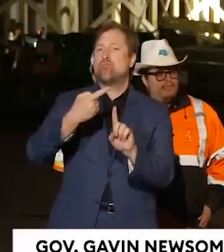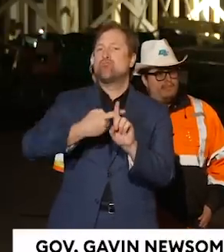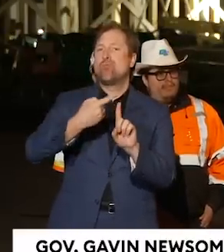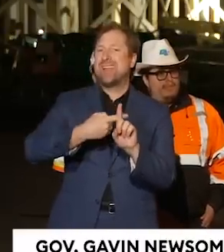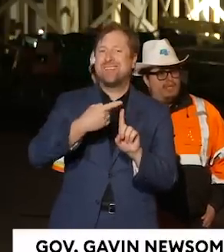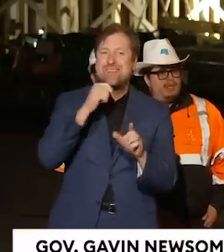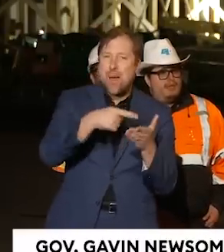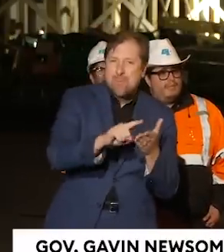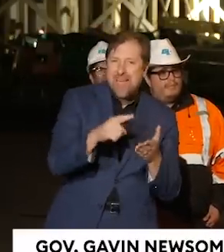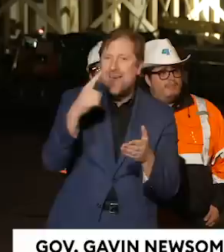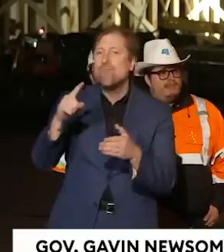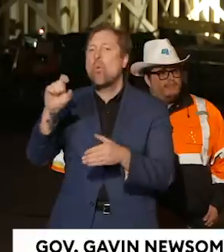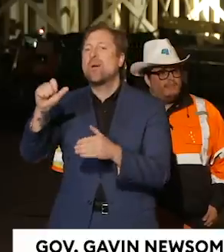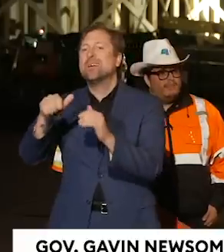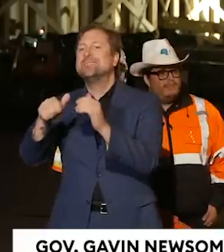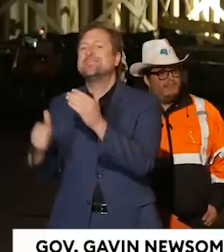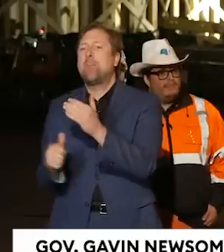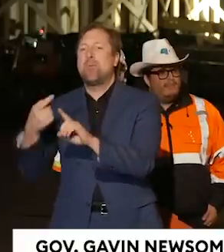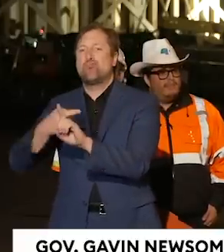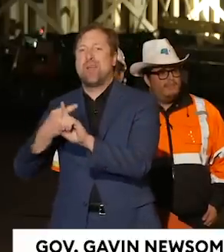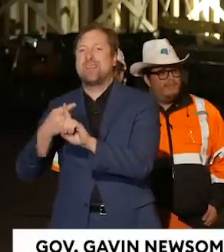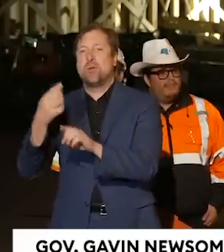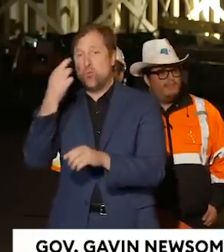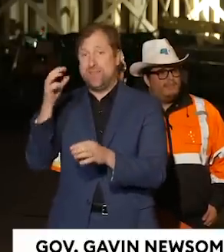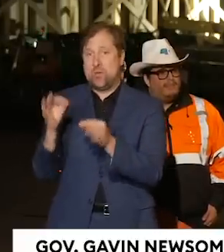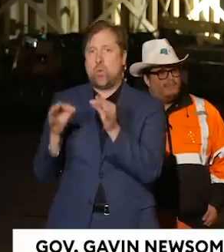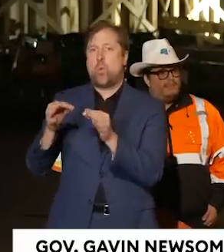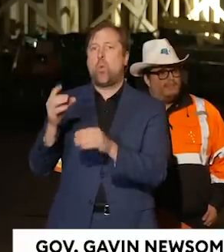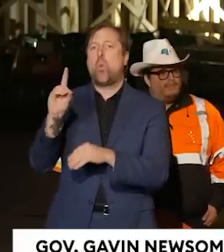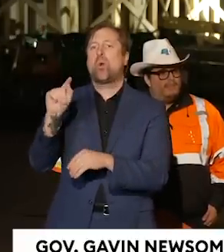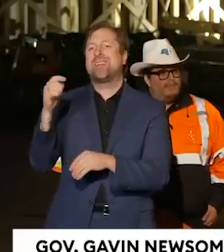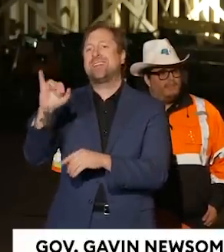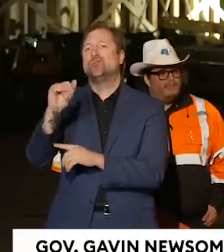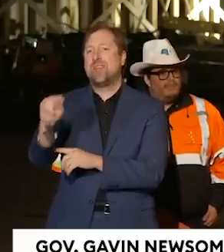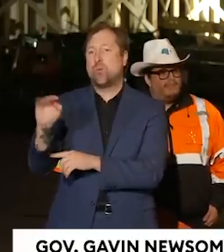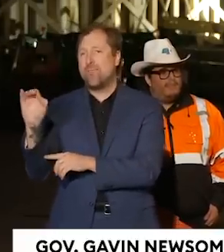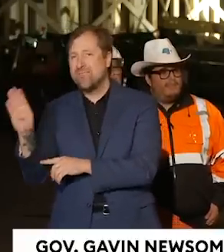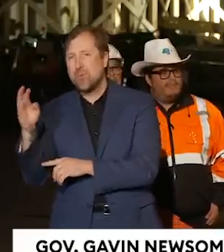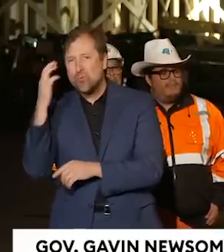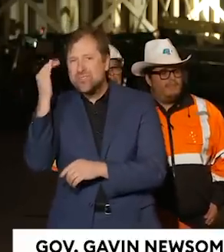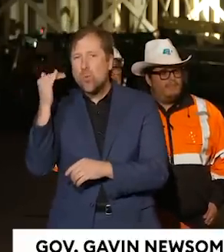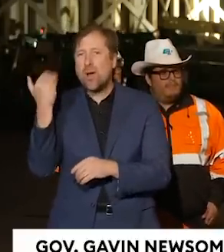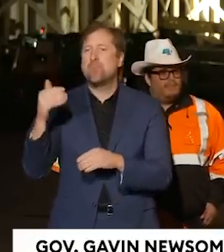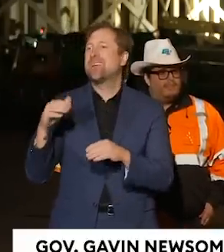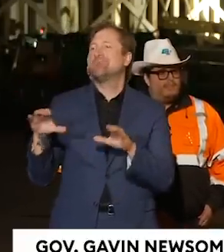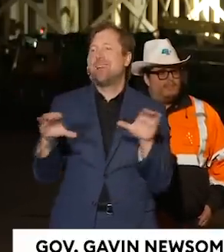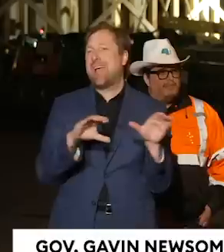illegal subleasing. The reason we have a court date, January, early February, is because there was action